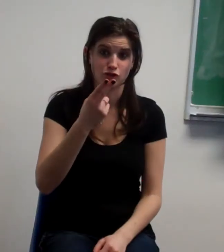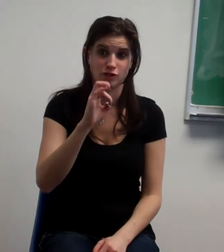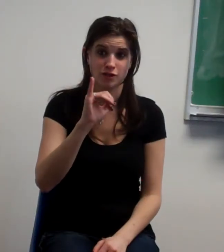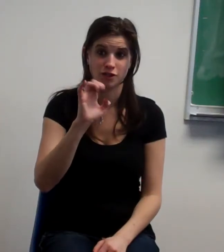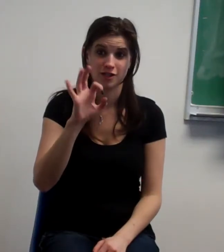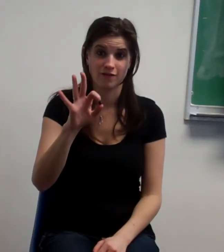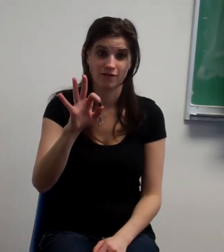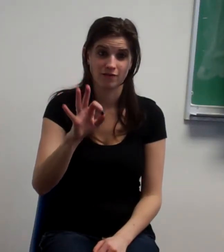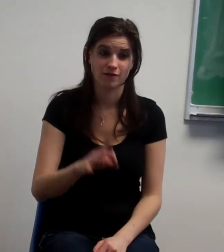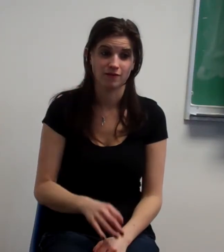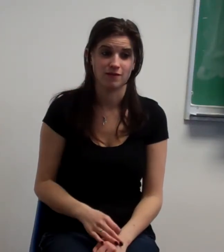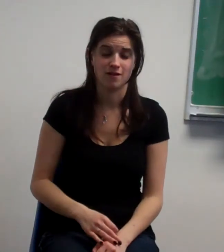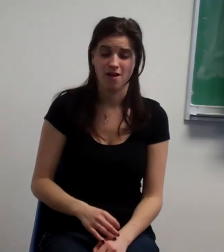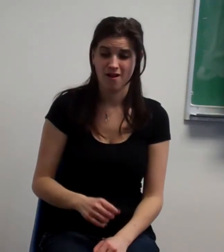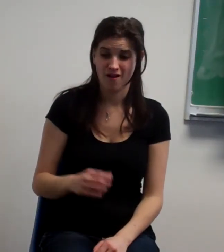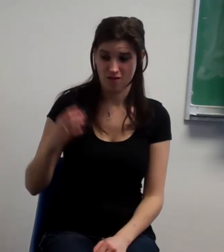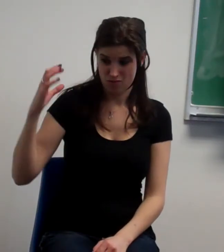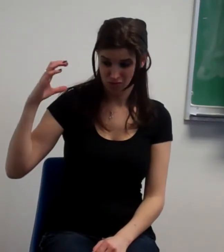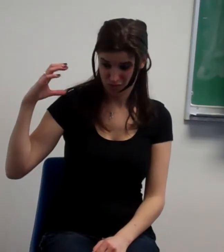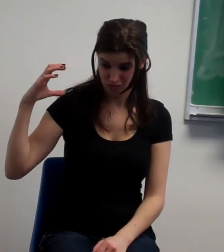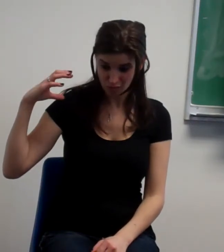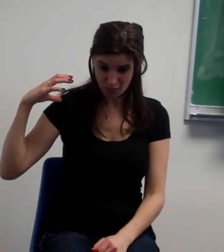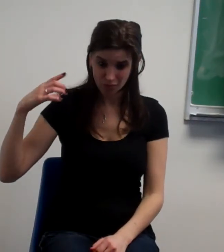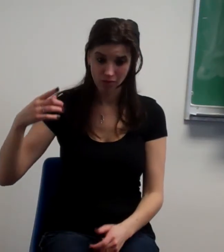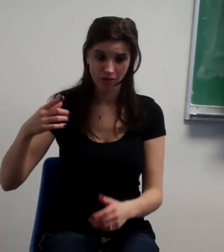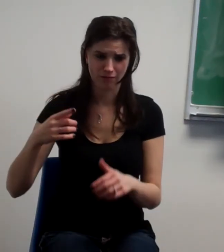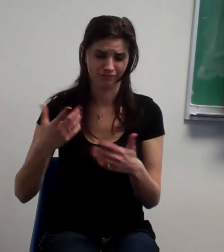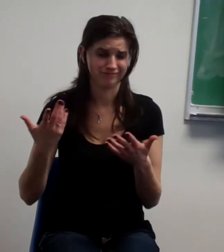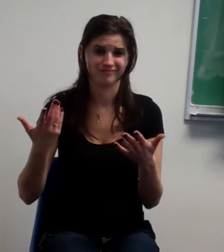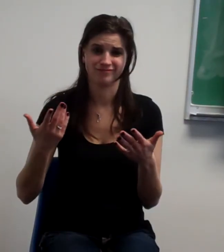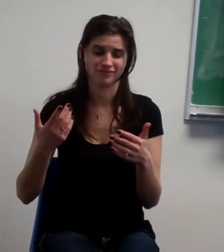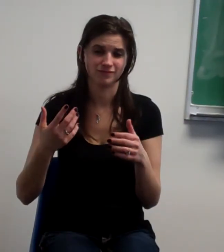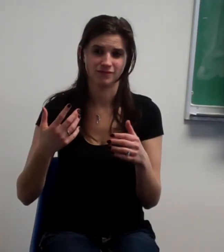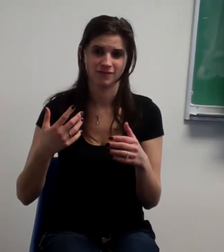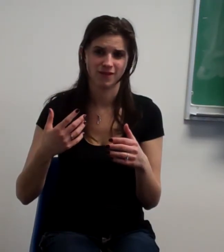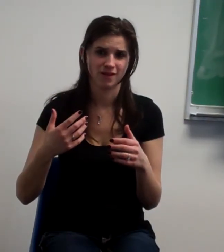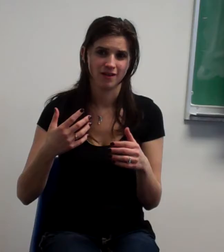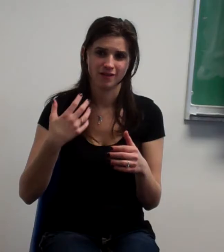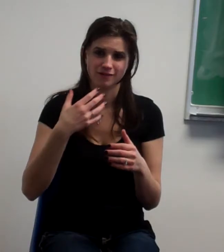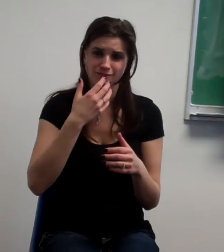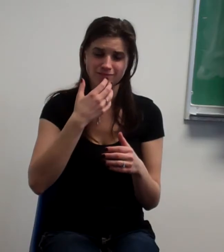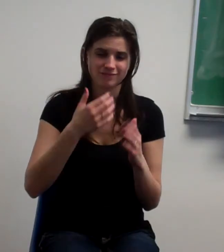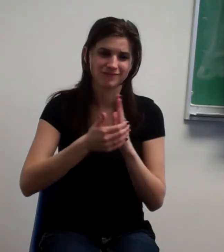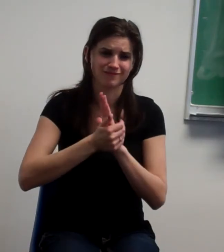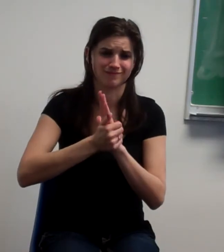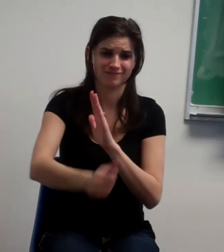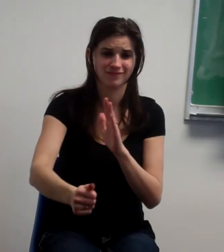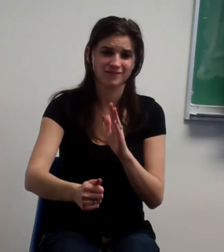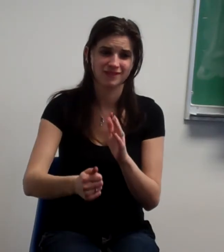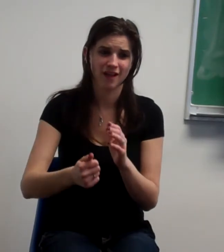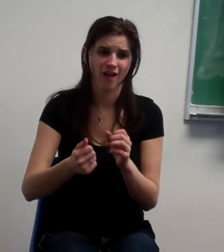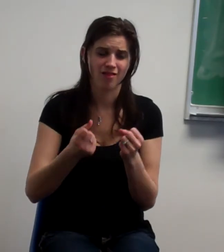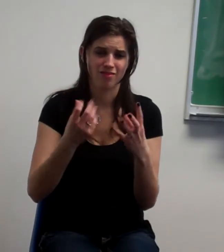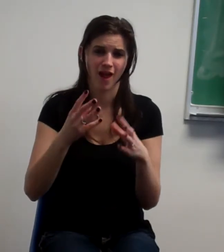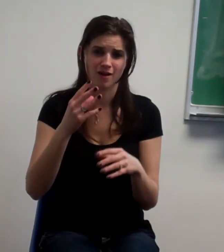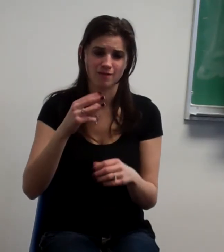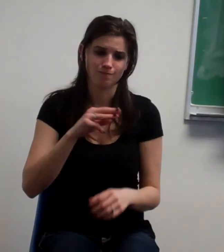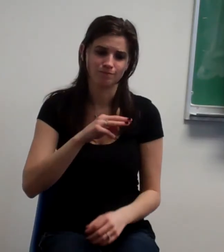a special guy who has the very, a lot of military aptitude, and he ends up going up into Laos.